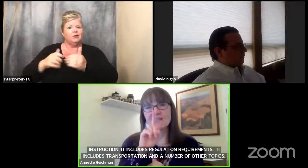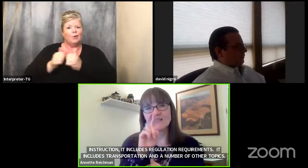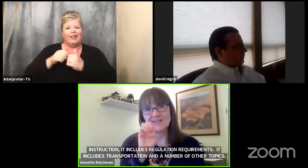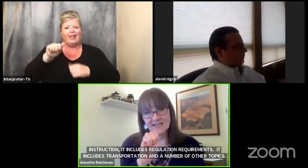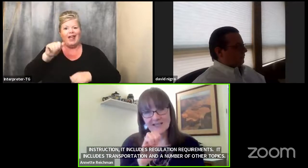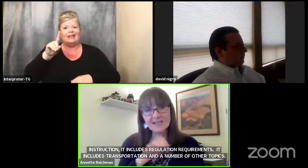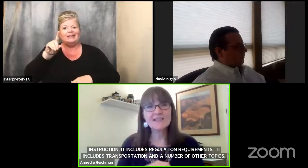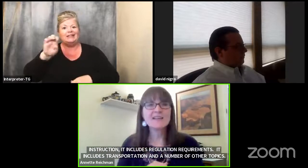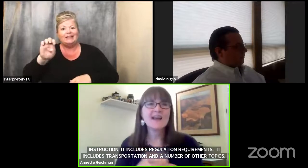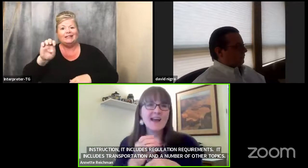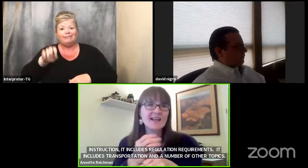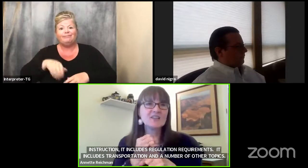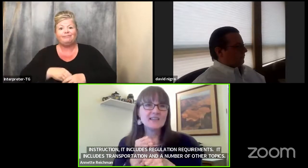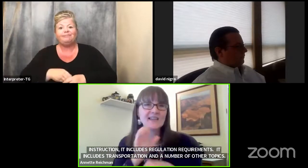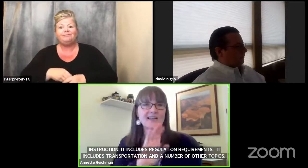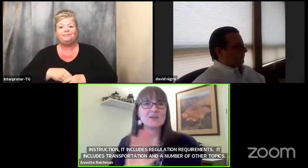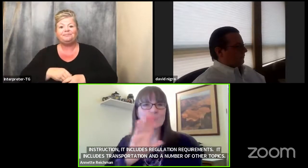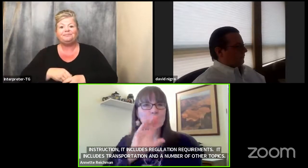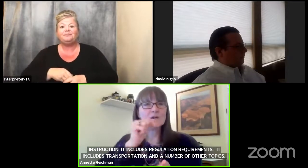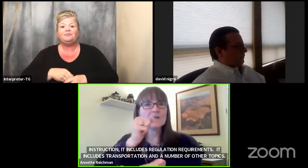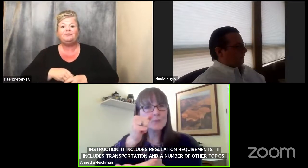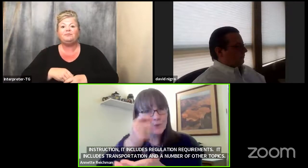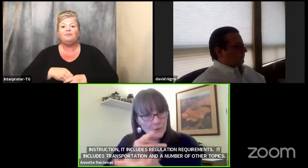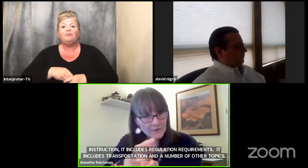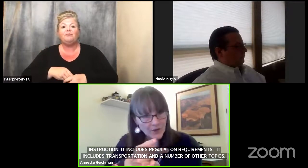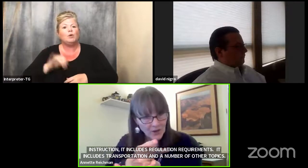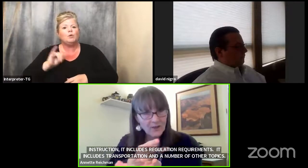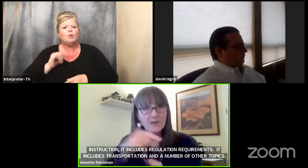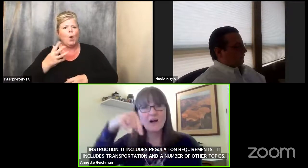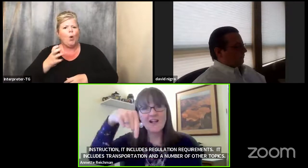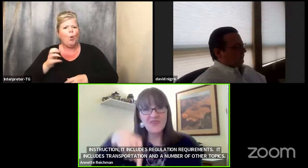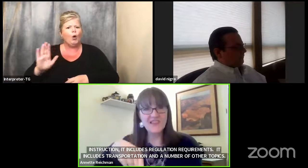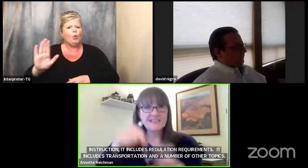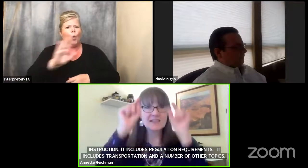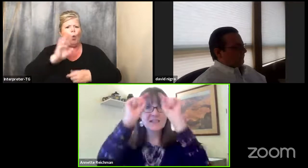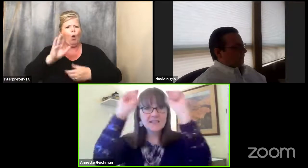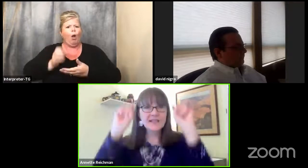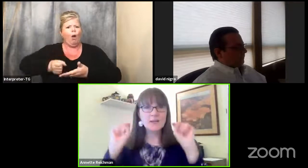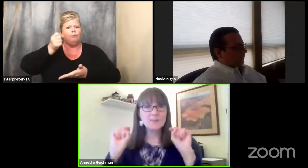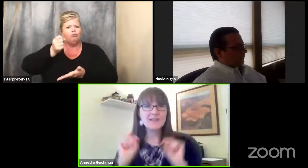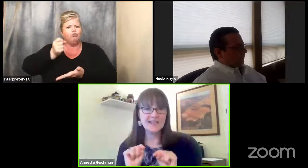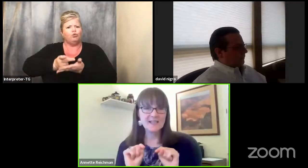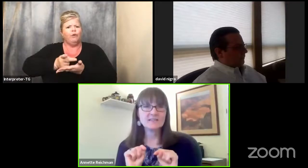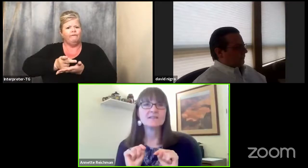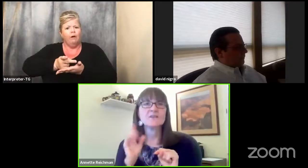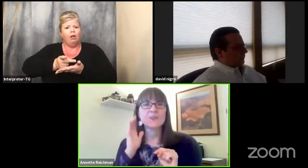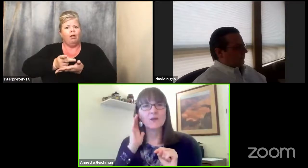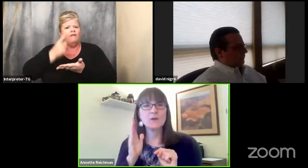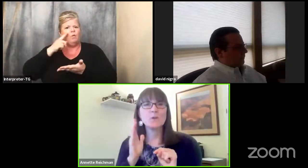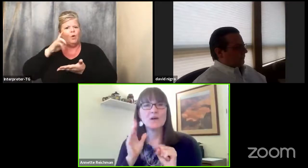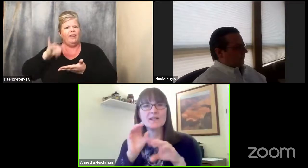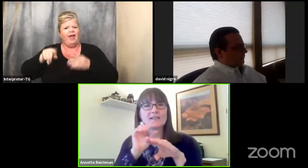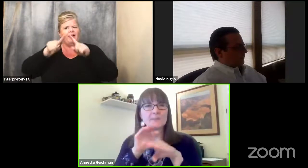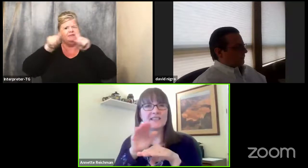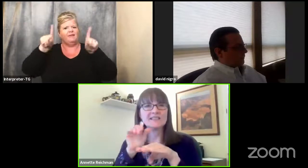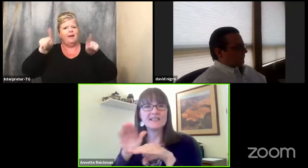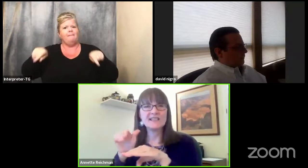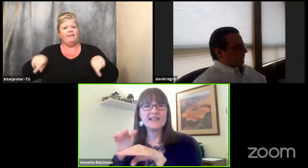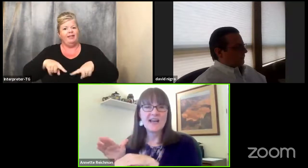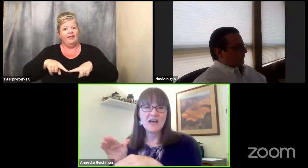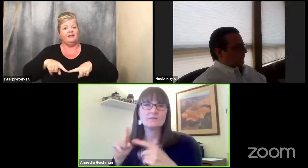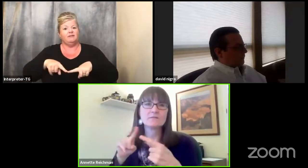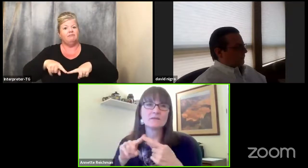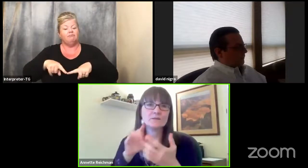with ADE, and to get your approval on this template that we want to